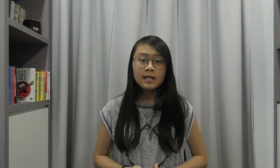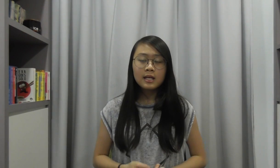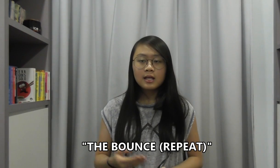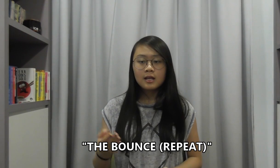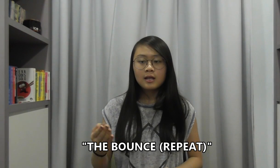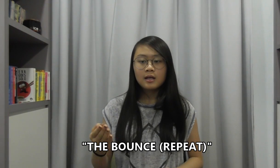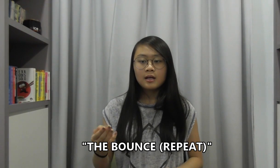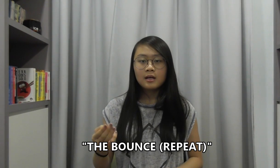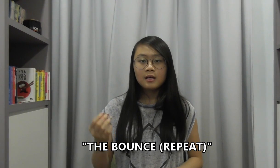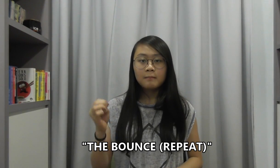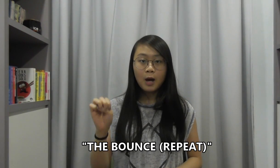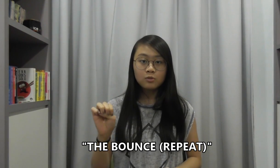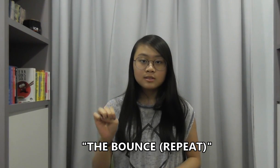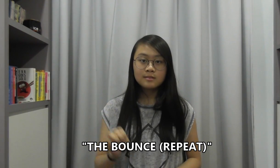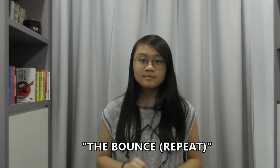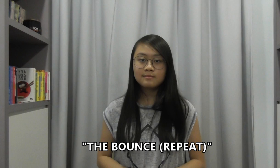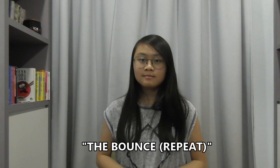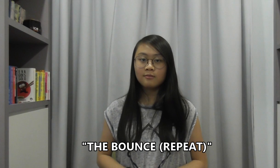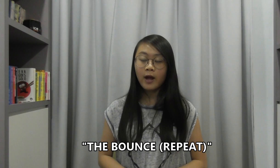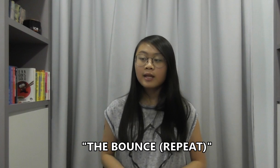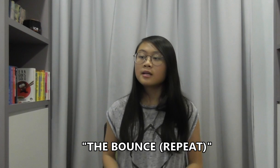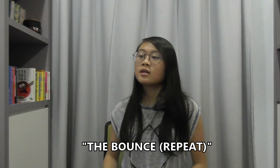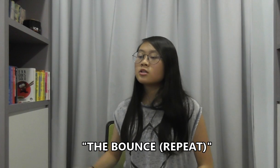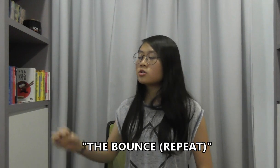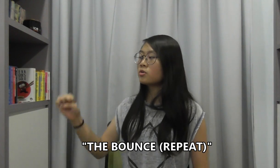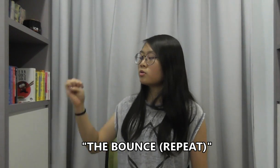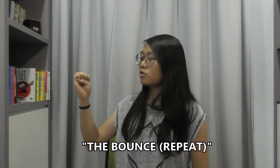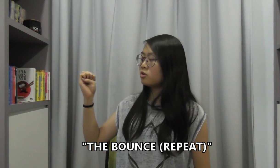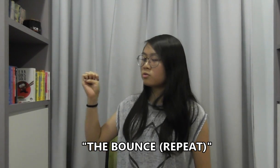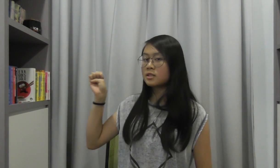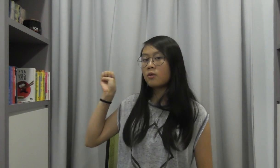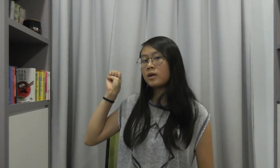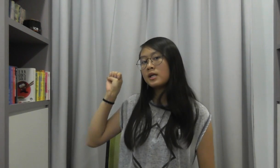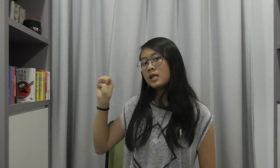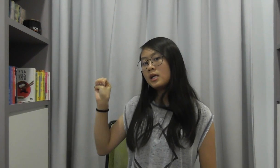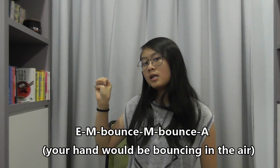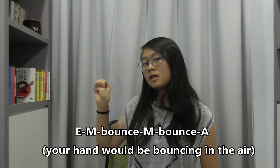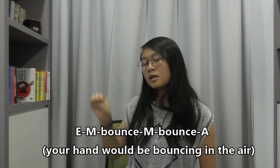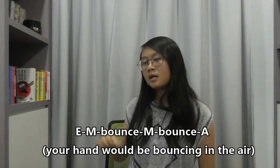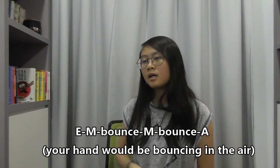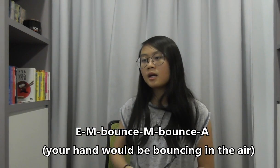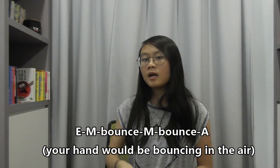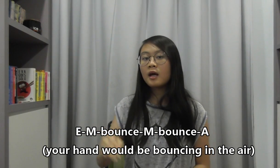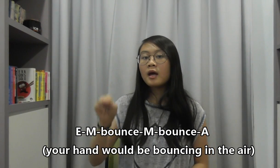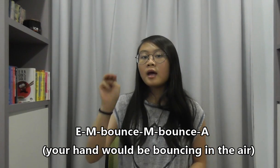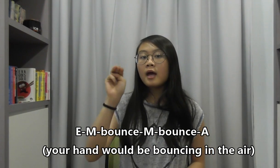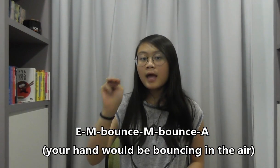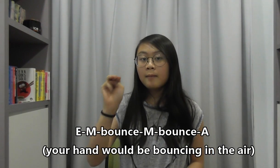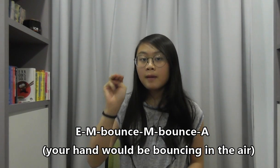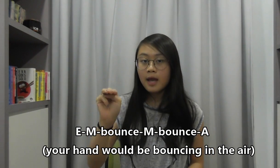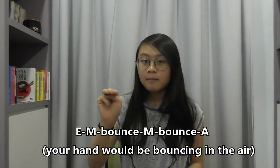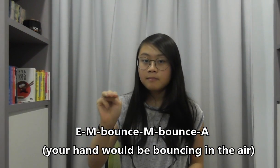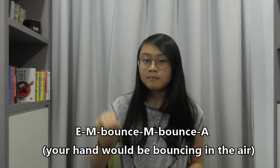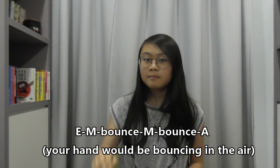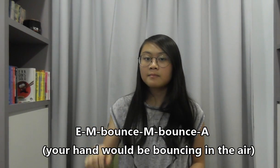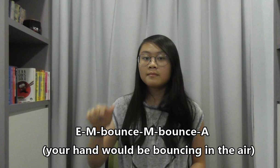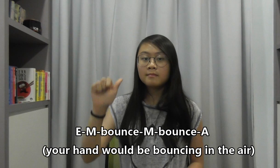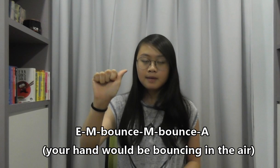The bounce, right? So you would start with E, M, M,